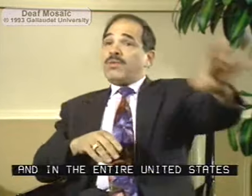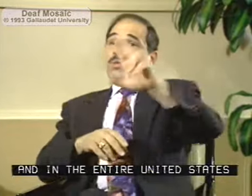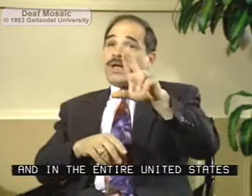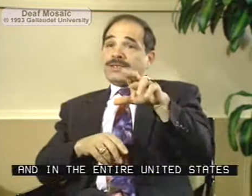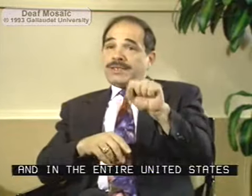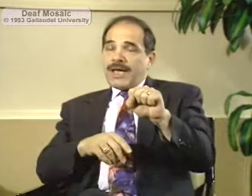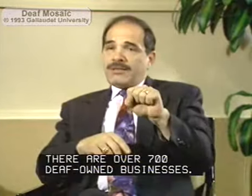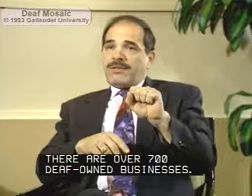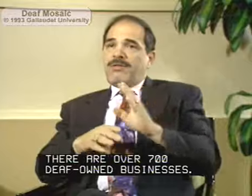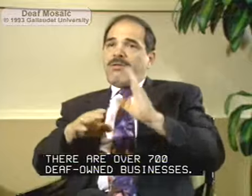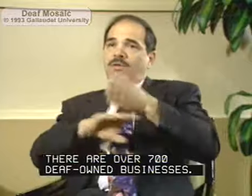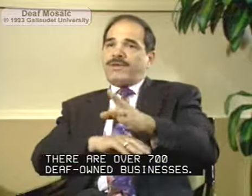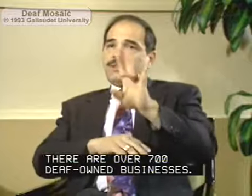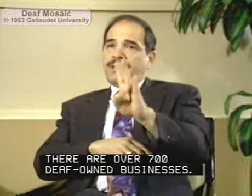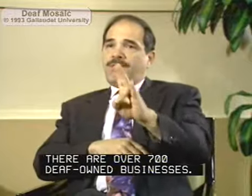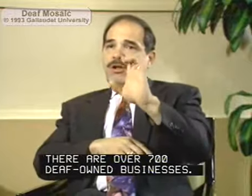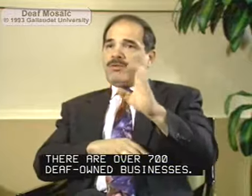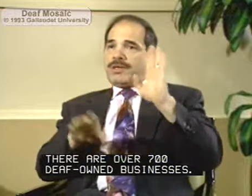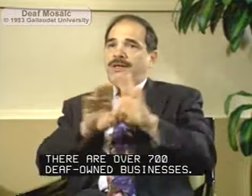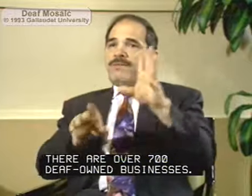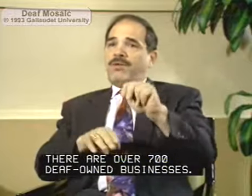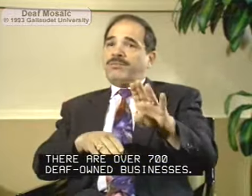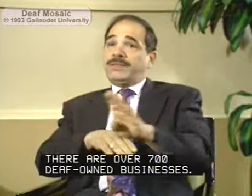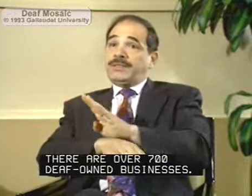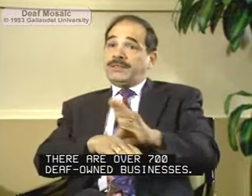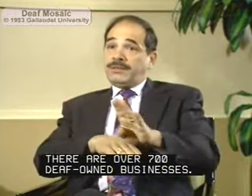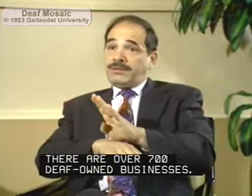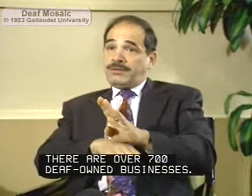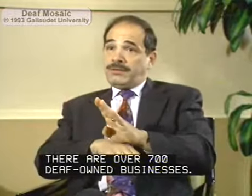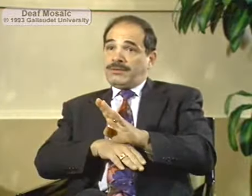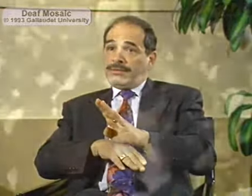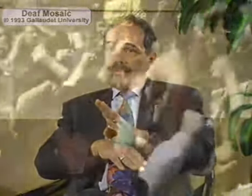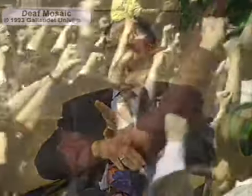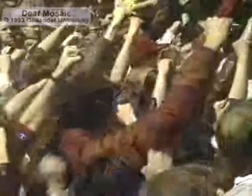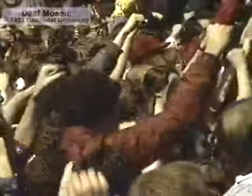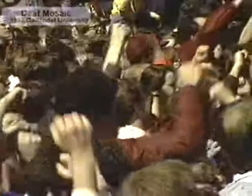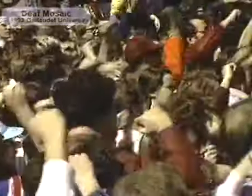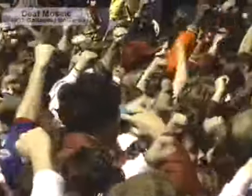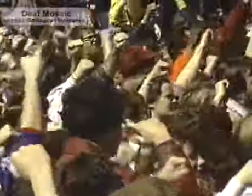United States, there are over 700 deaf-owned businesses.